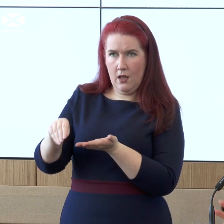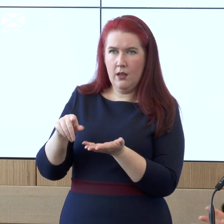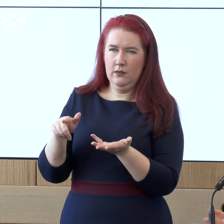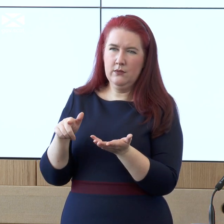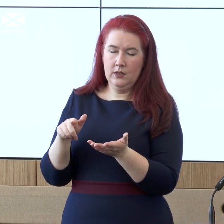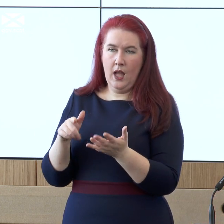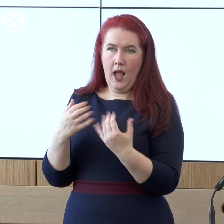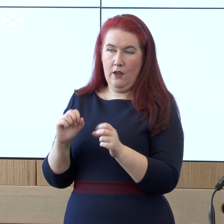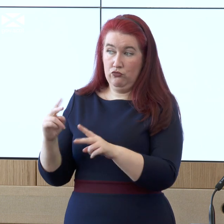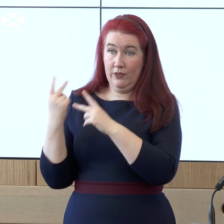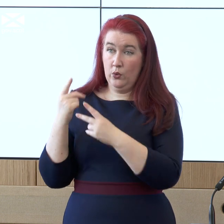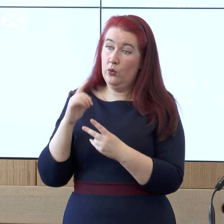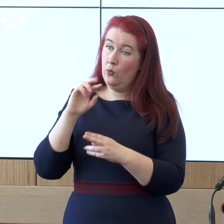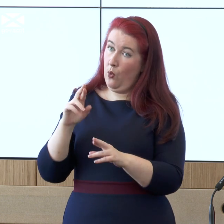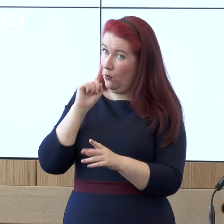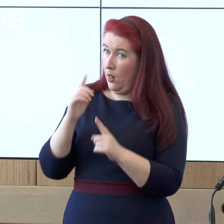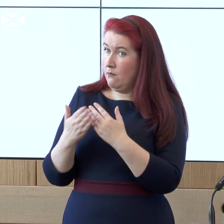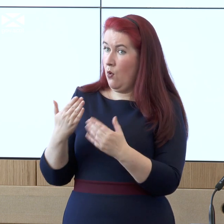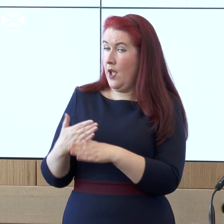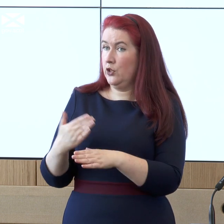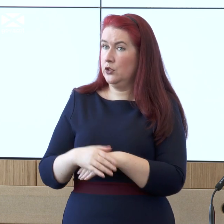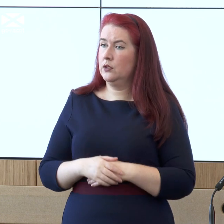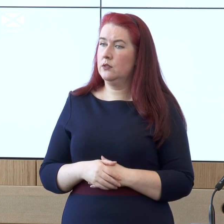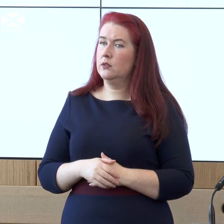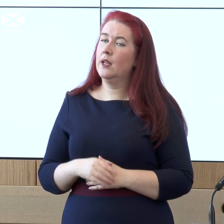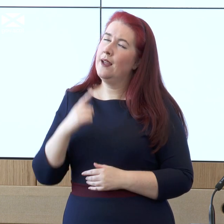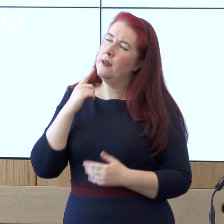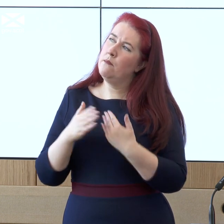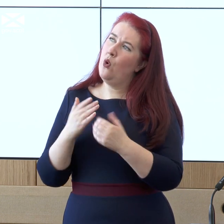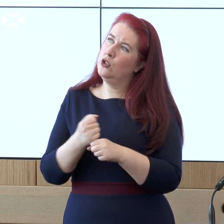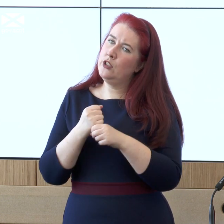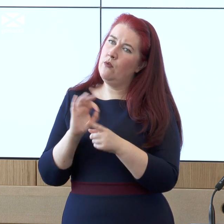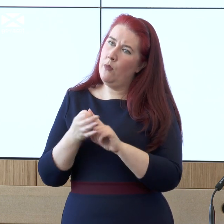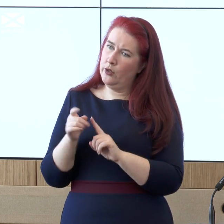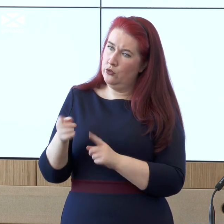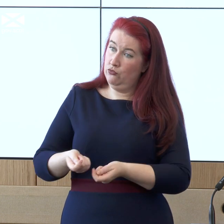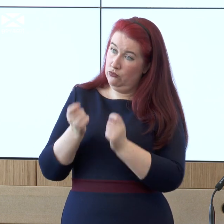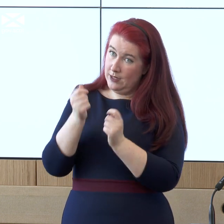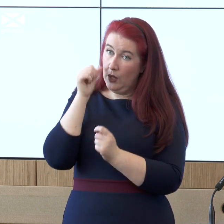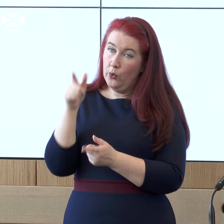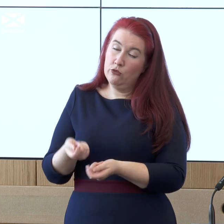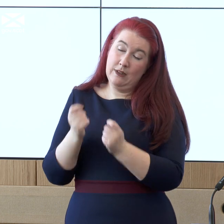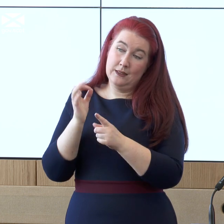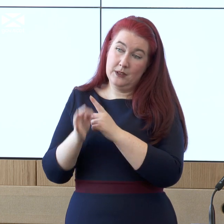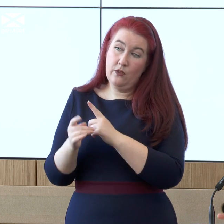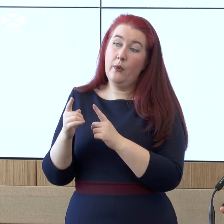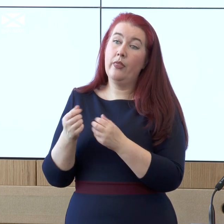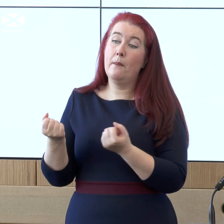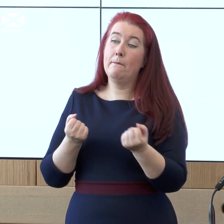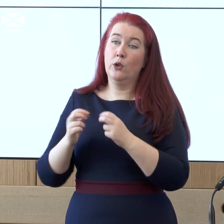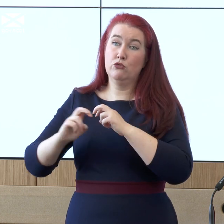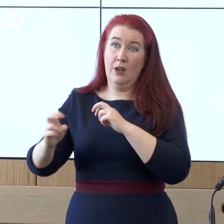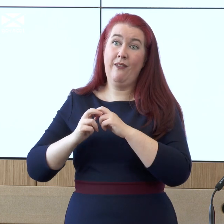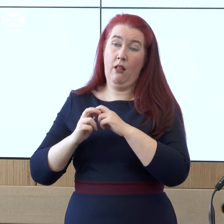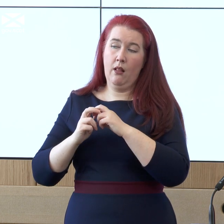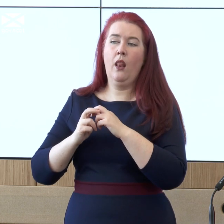hope will allow us to take further action there. But I think there's a more general point that you're raising. I know you're raising it specifically in relation to bus travel, which is